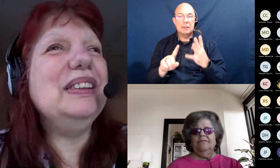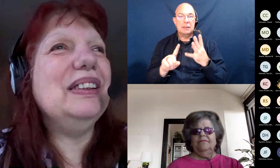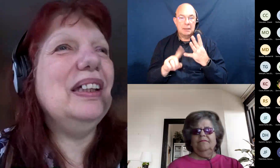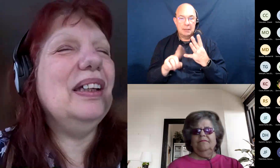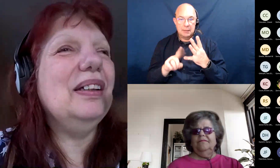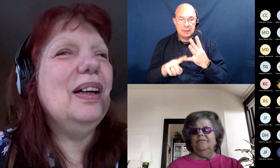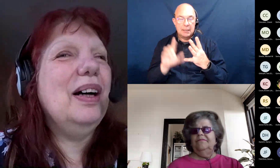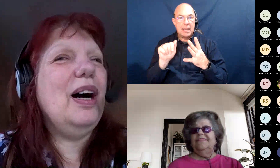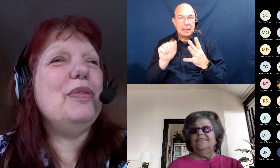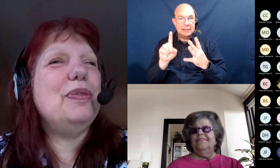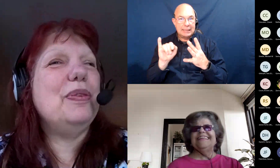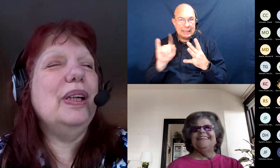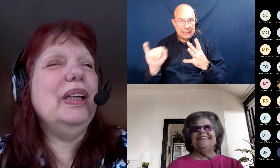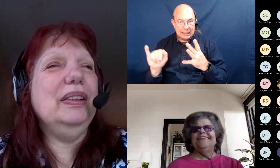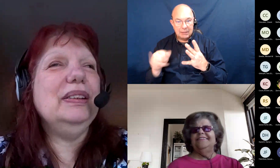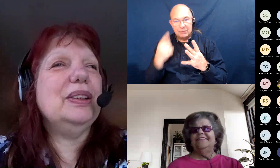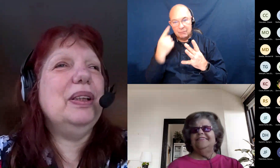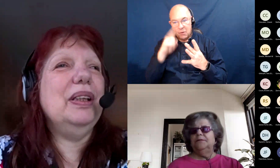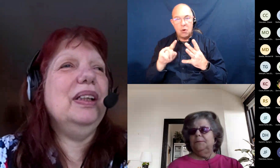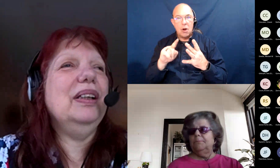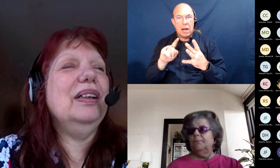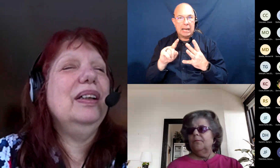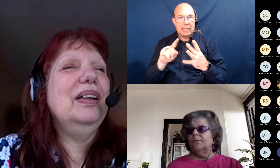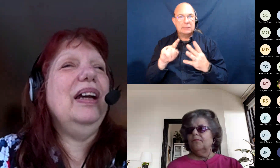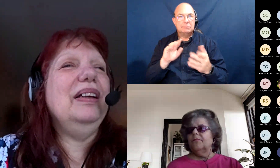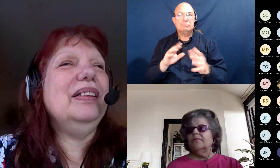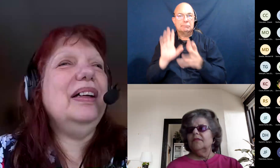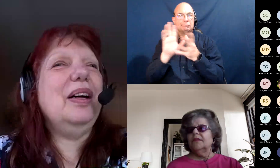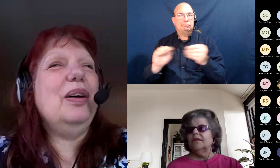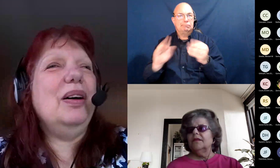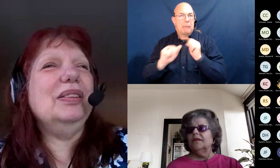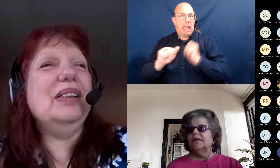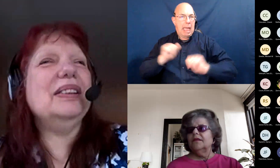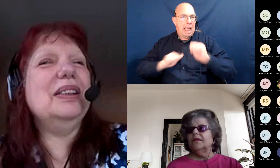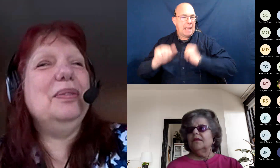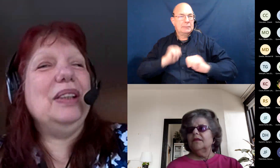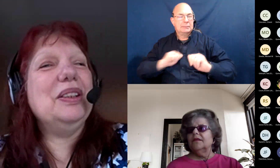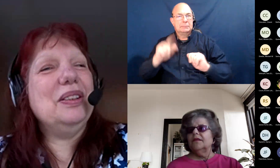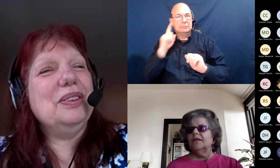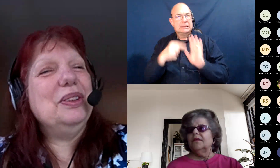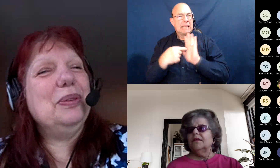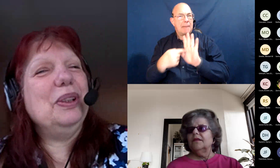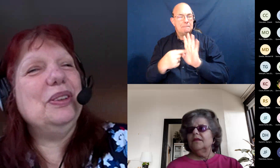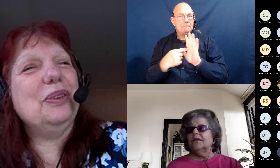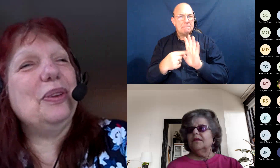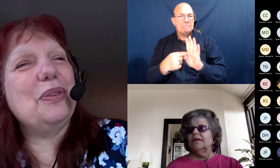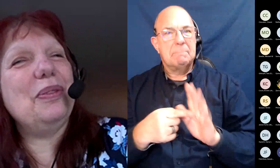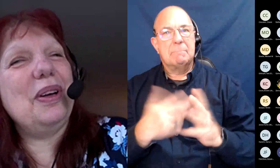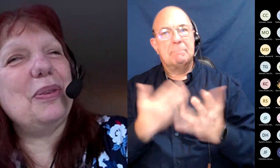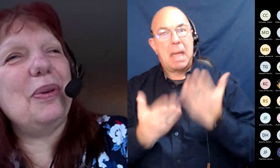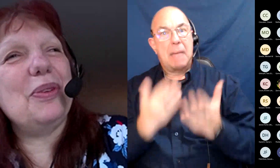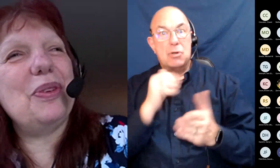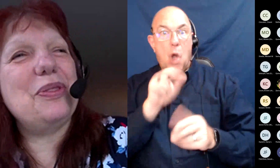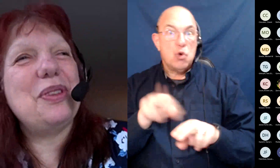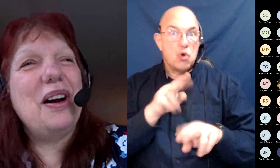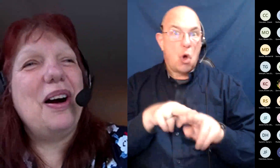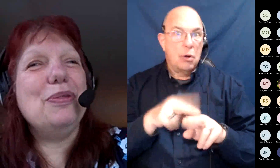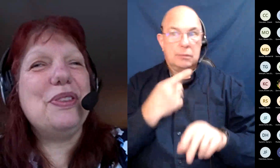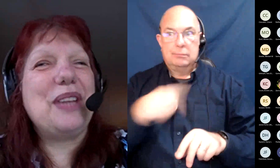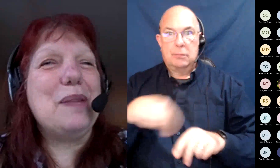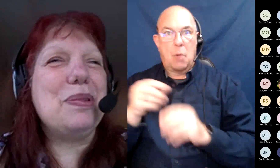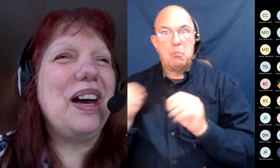course Siddiqui, for illustrating a less conventional situation to those of us who are